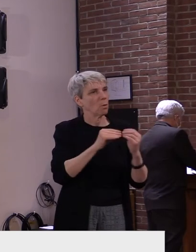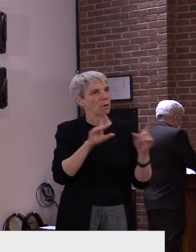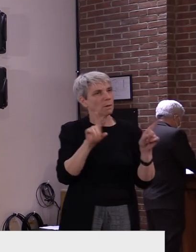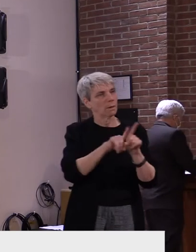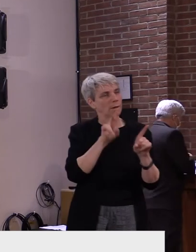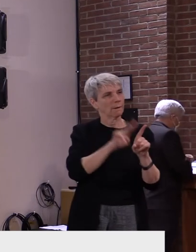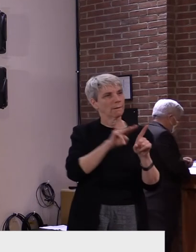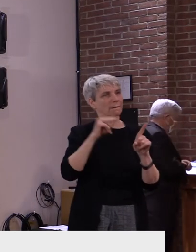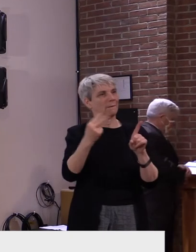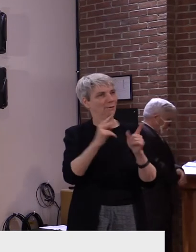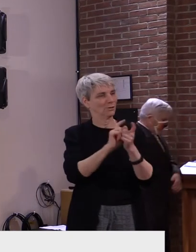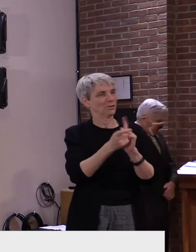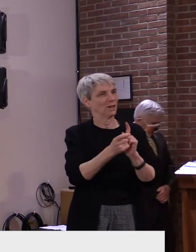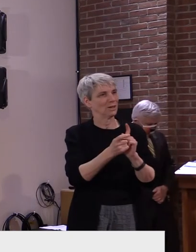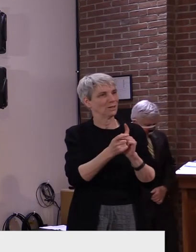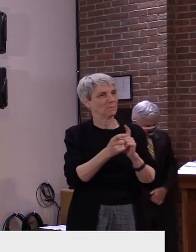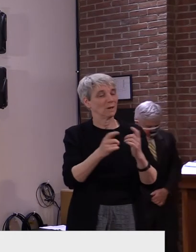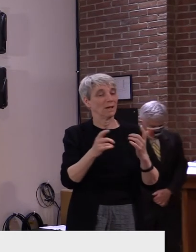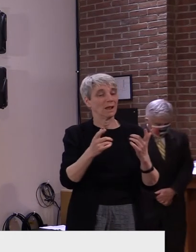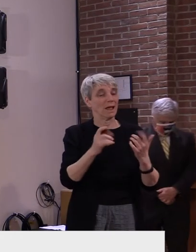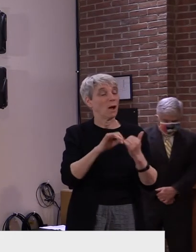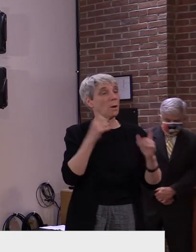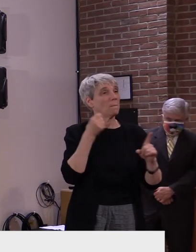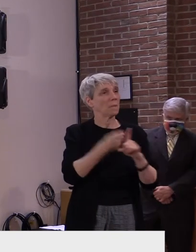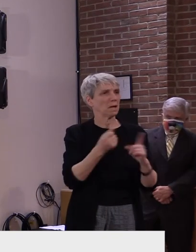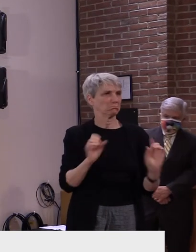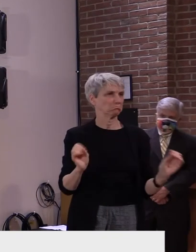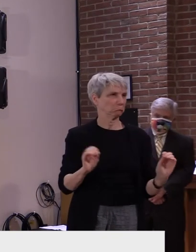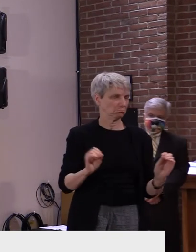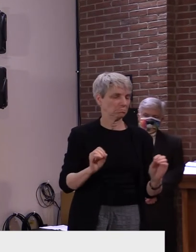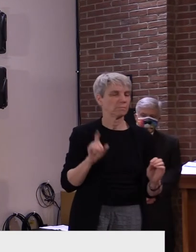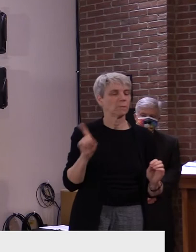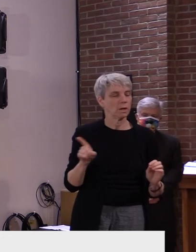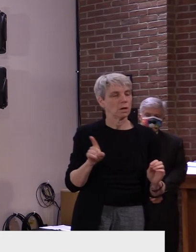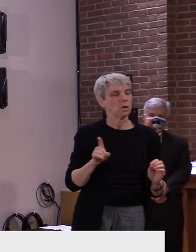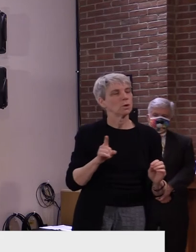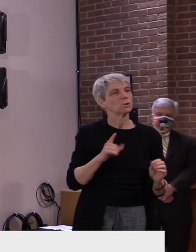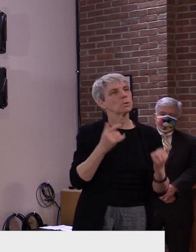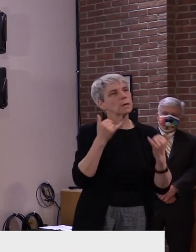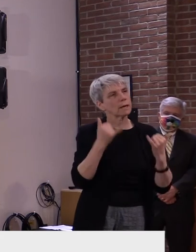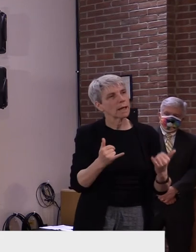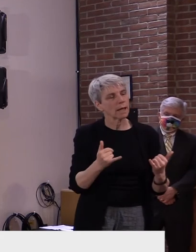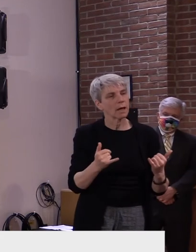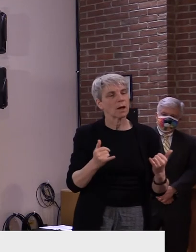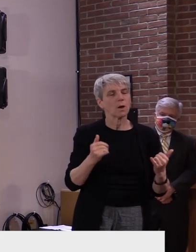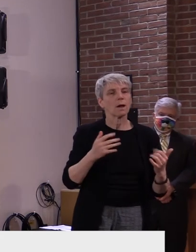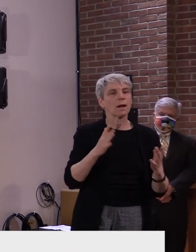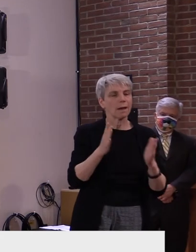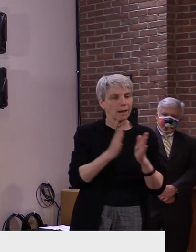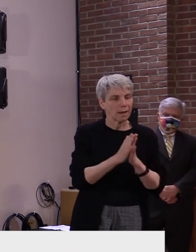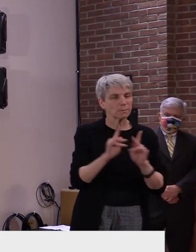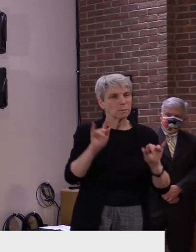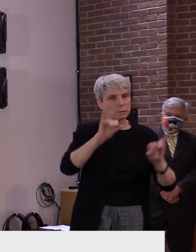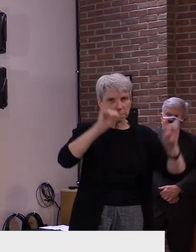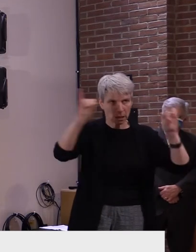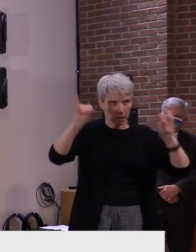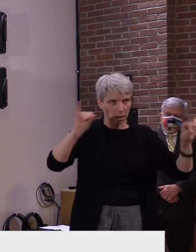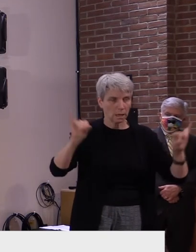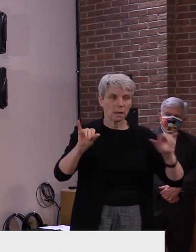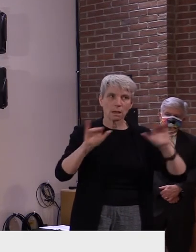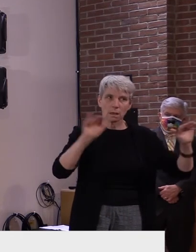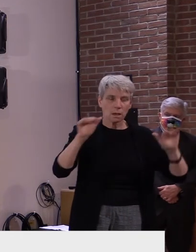how confident are you that this the social gathering recommendations and the renewed appeals for vermonters to mask and